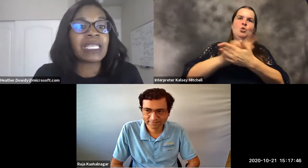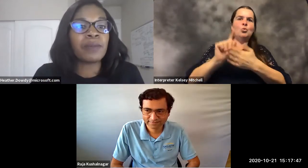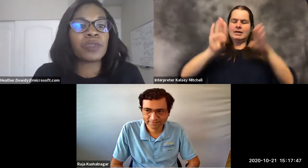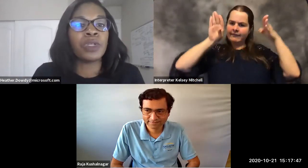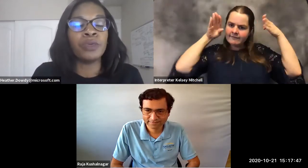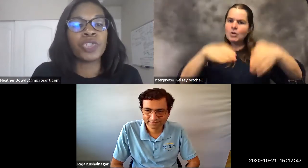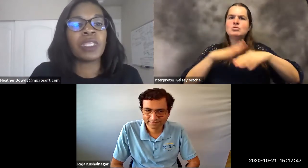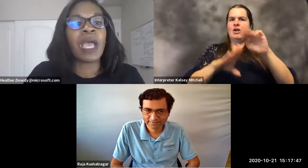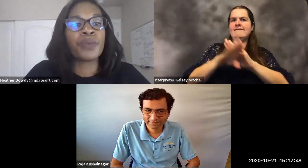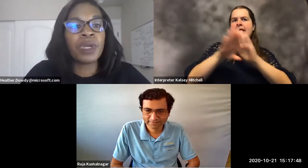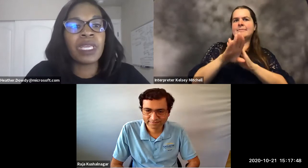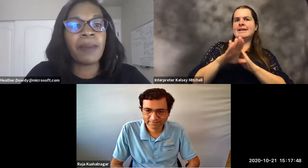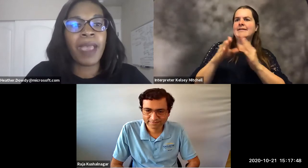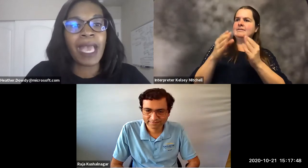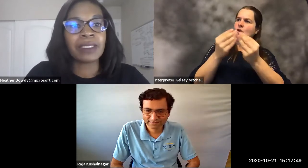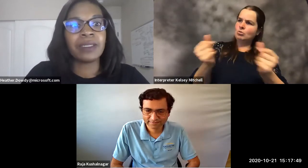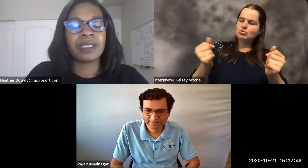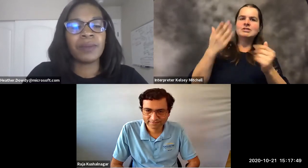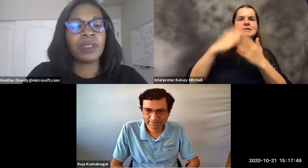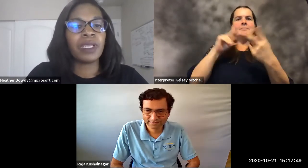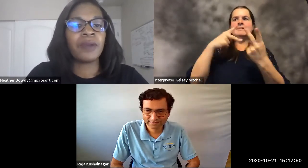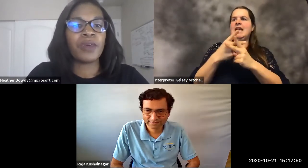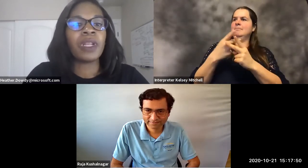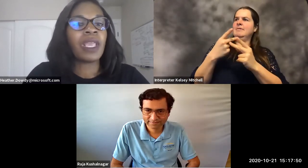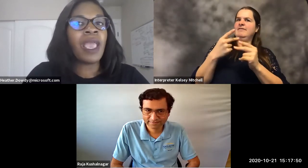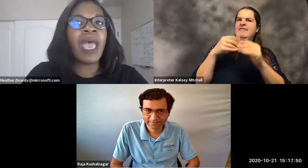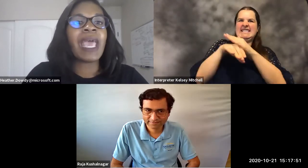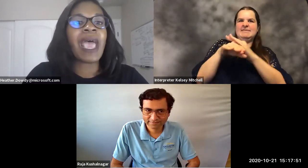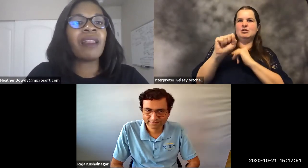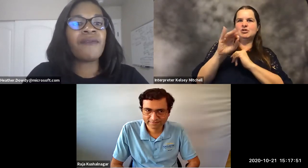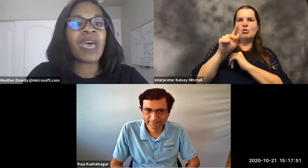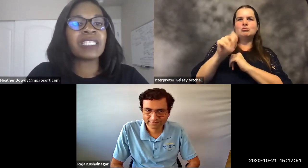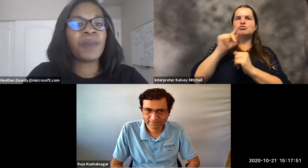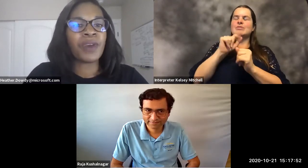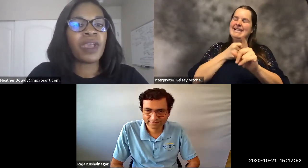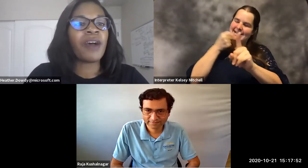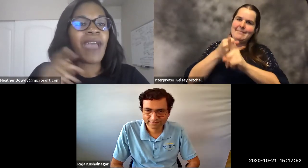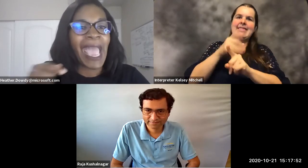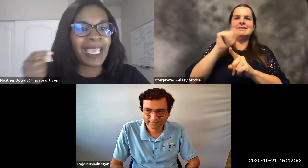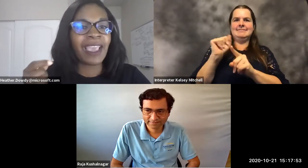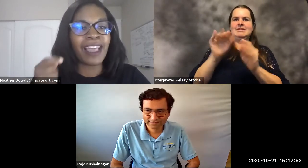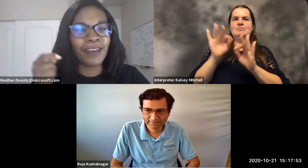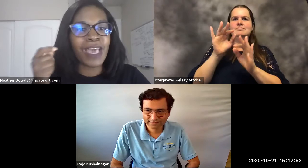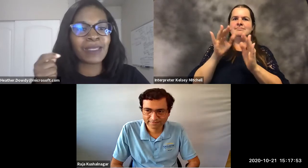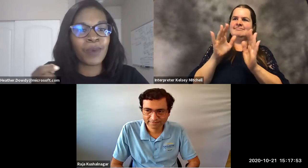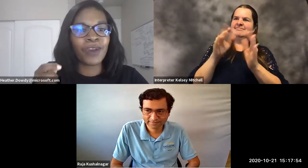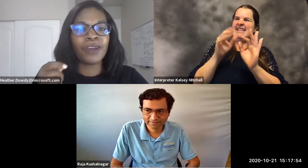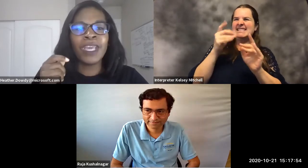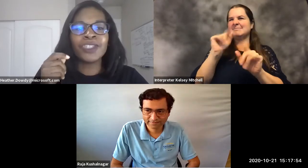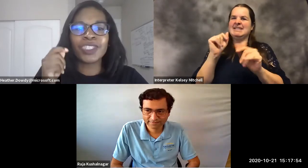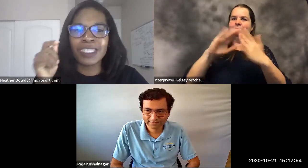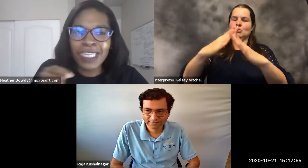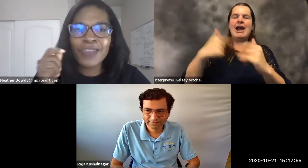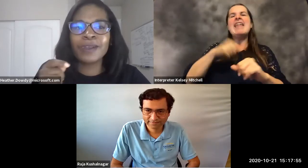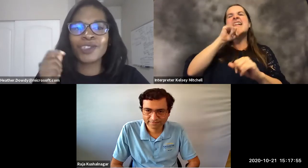an accessible solution that really impacts the disability community. And I love that spirit of hacking. I love that spirit